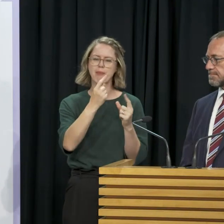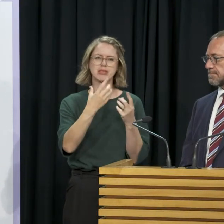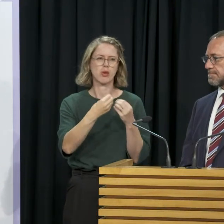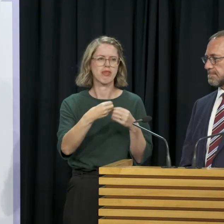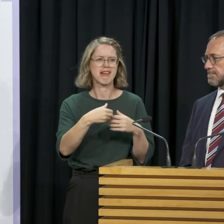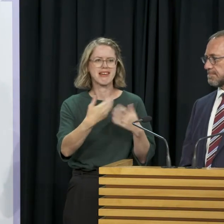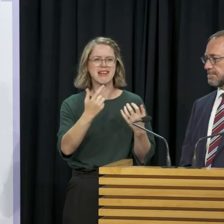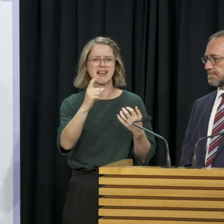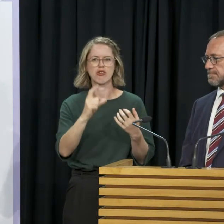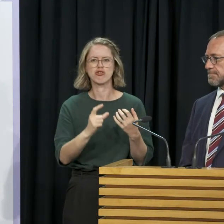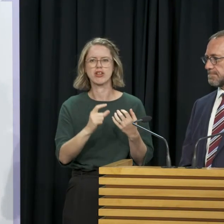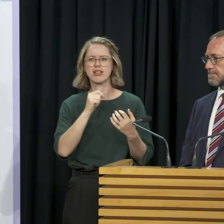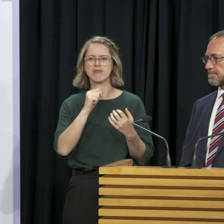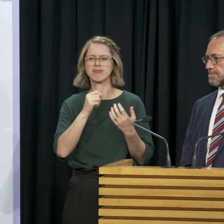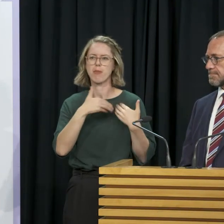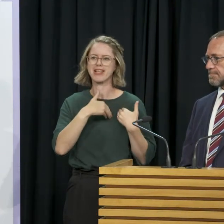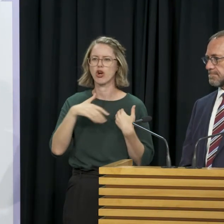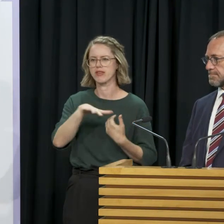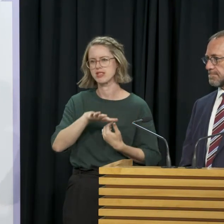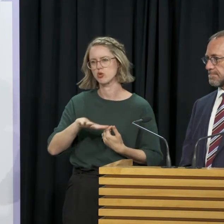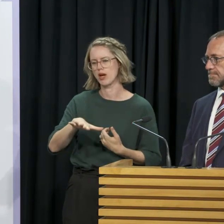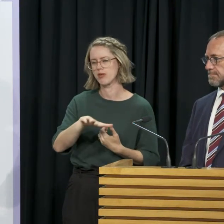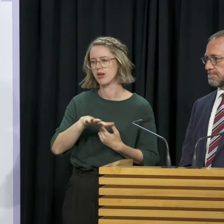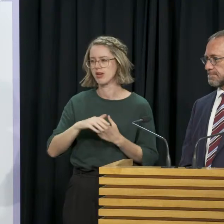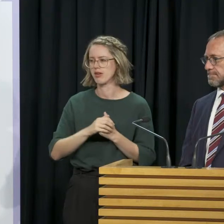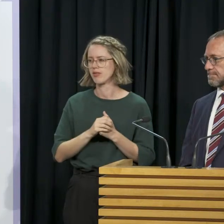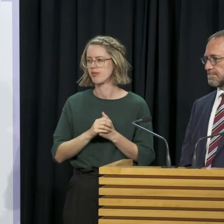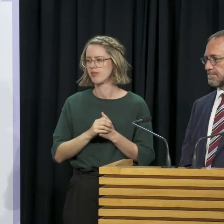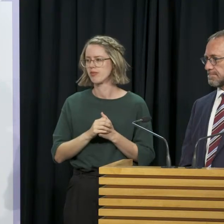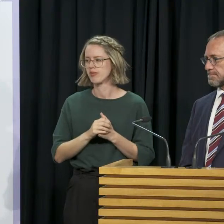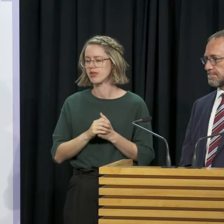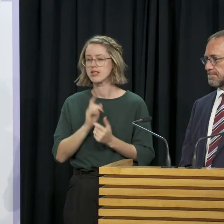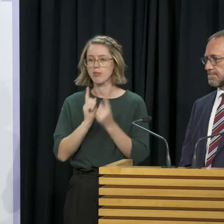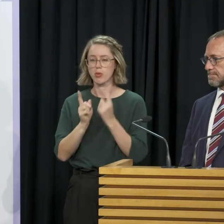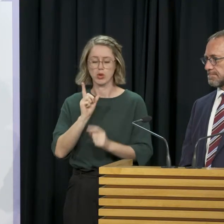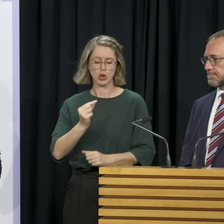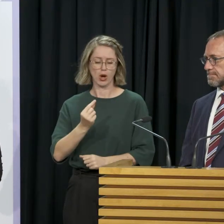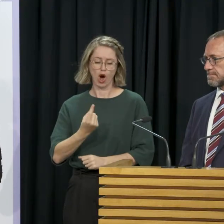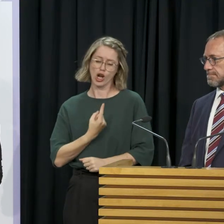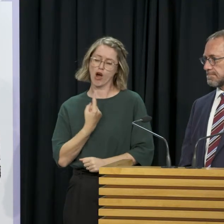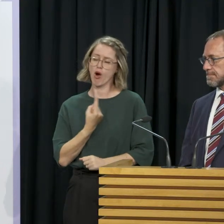who we can issue joint statements with. And often we will do it on our own.